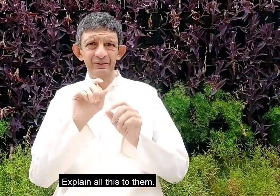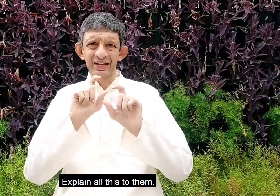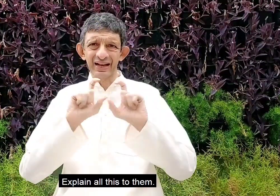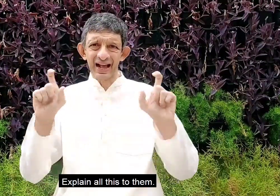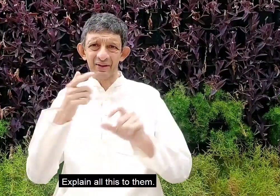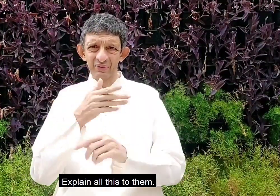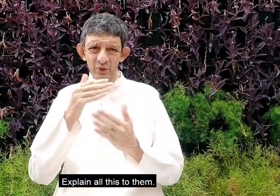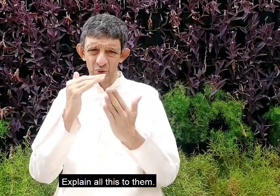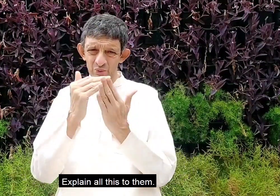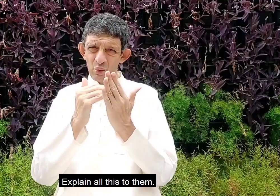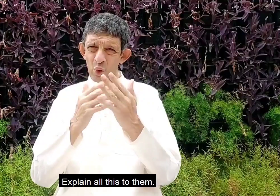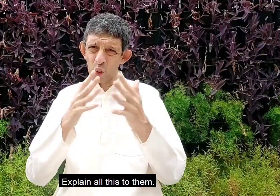Explain all this to them.